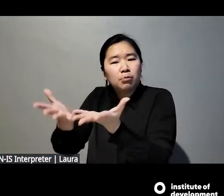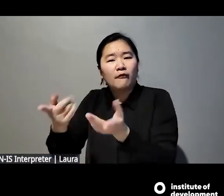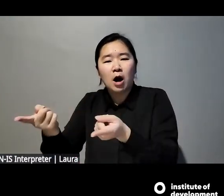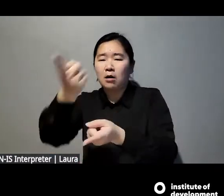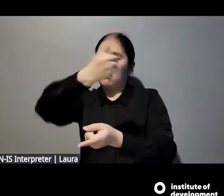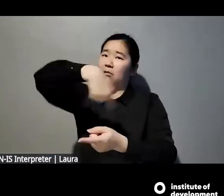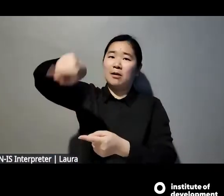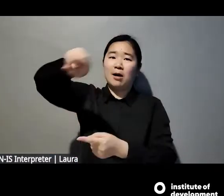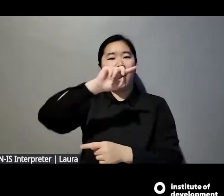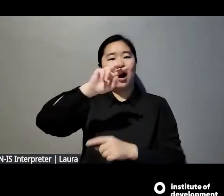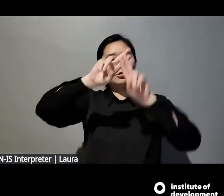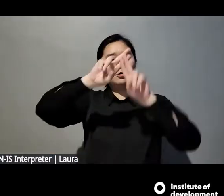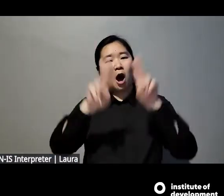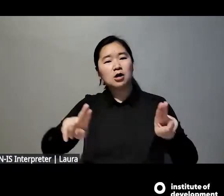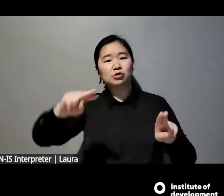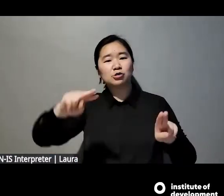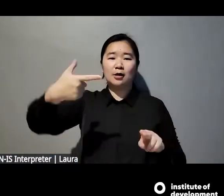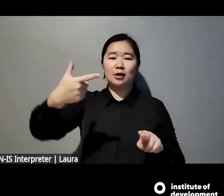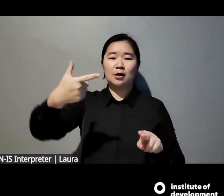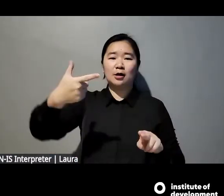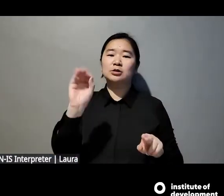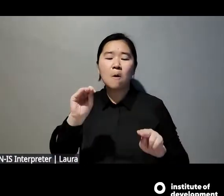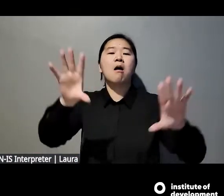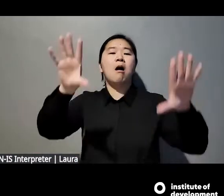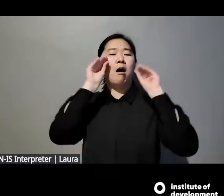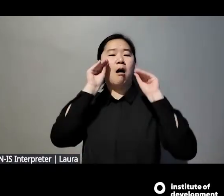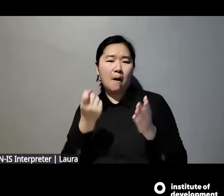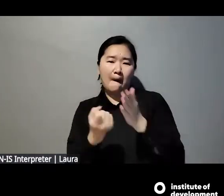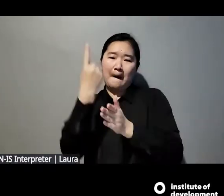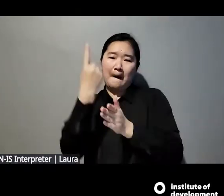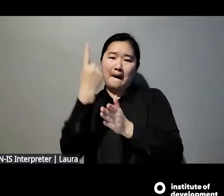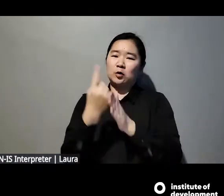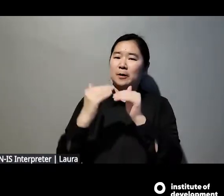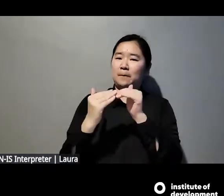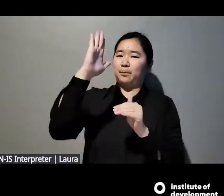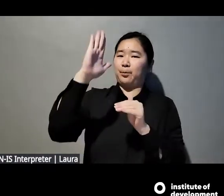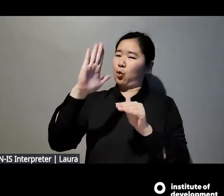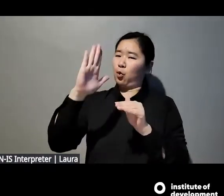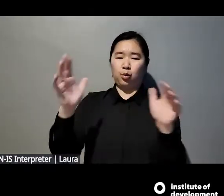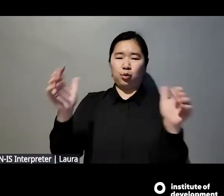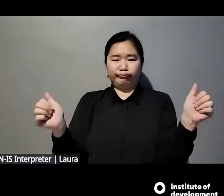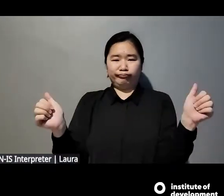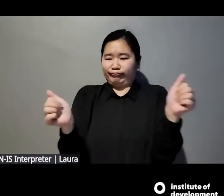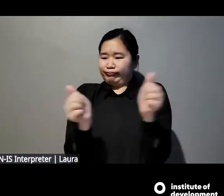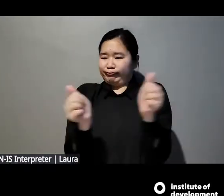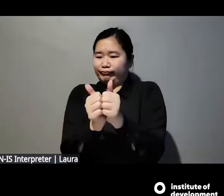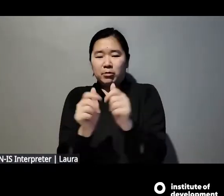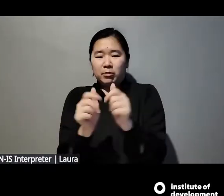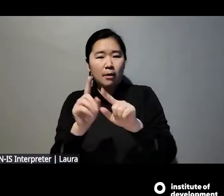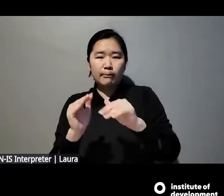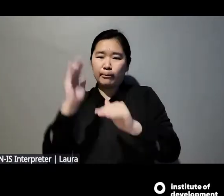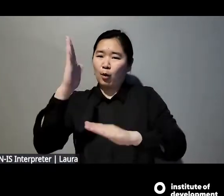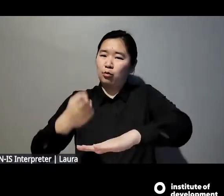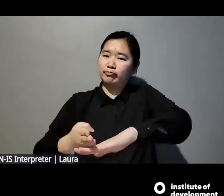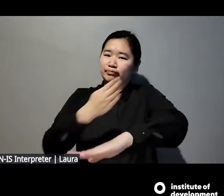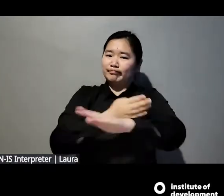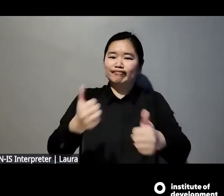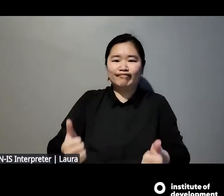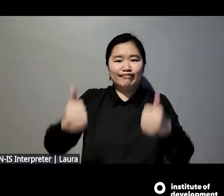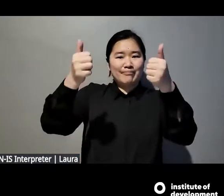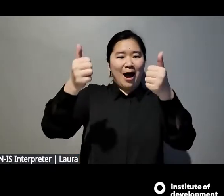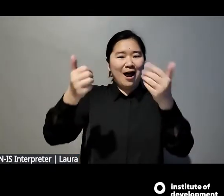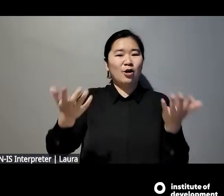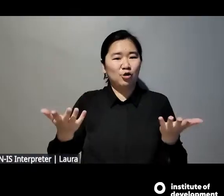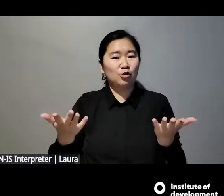equitable partnerships, capacity strengthening, and contextually relevant activities to target stigma